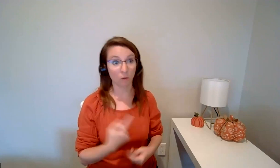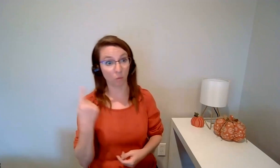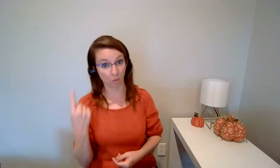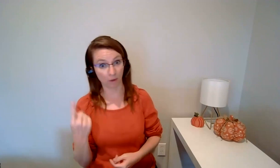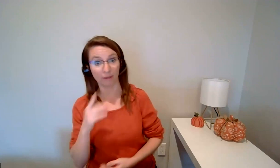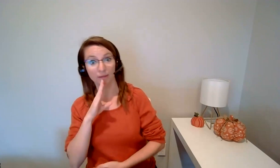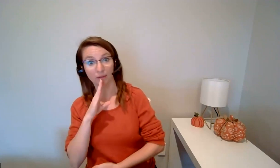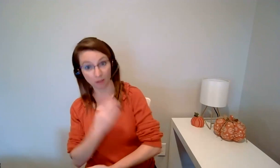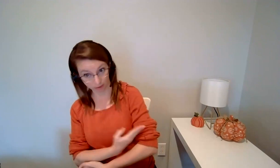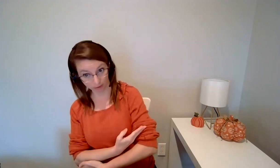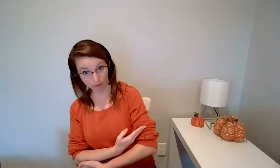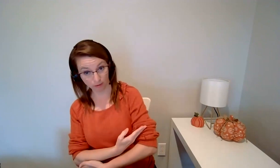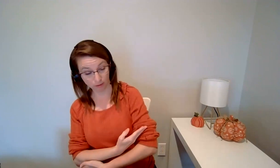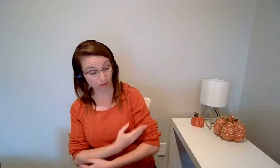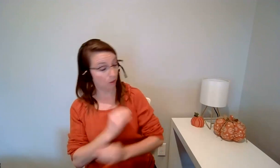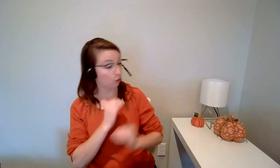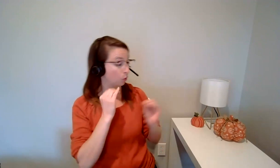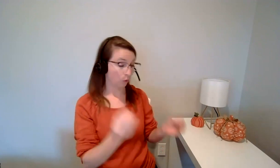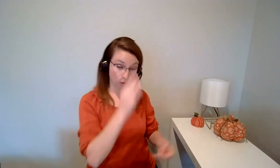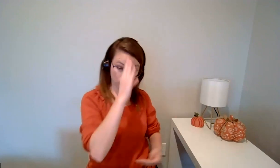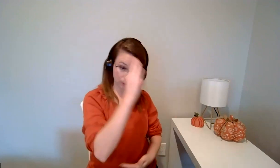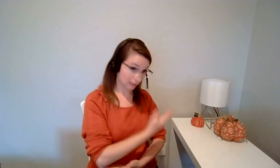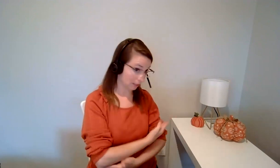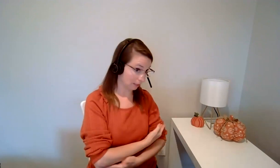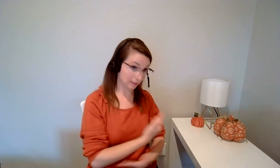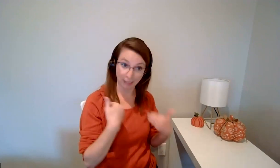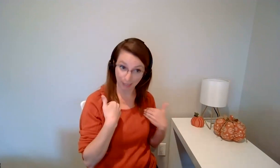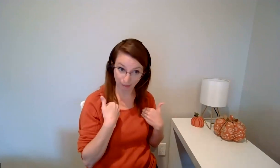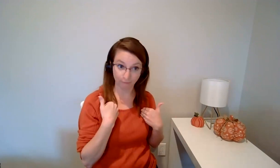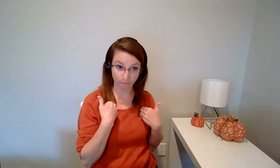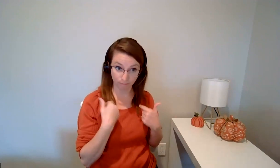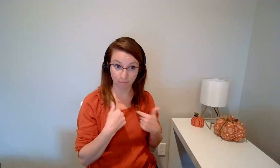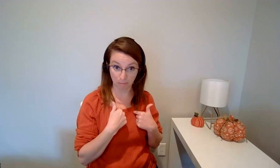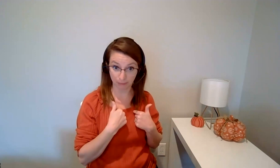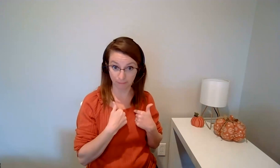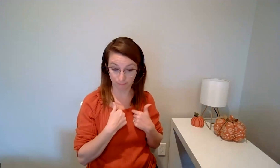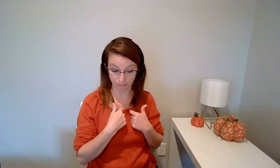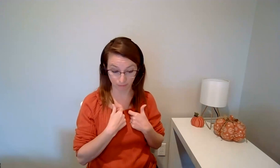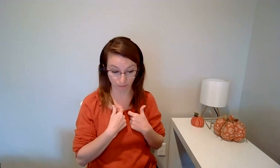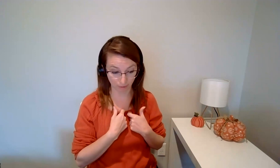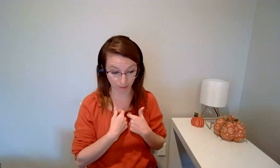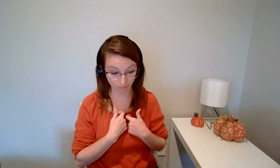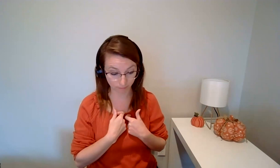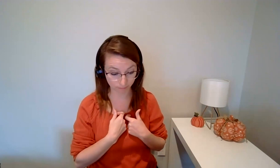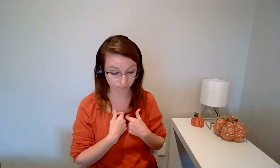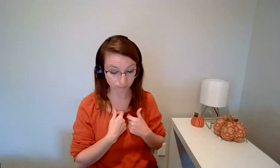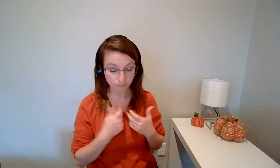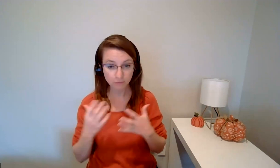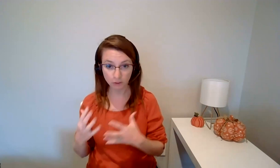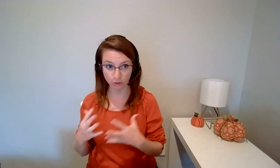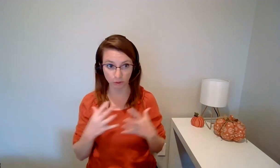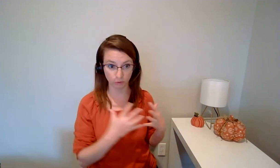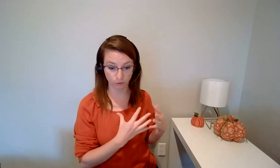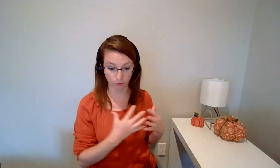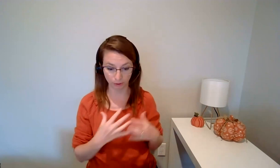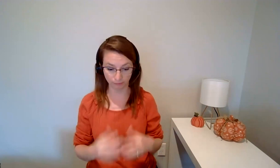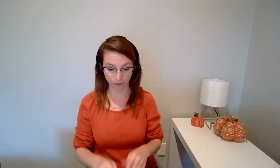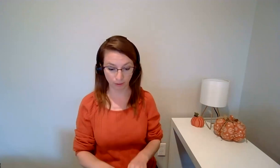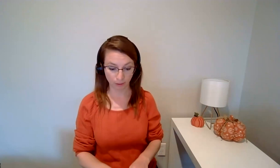okay, so 1 daughter, no sons have, me, okay? So you do shoulder shift.